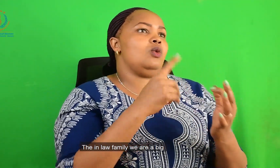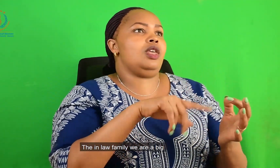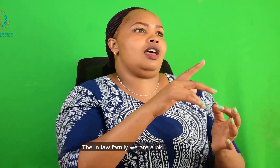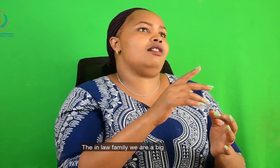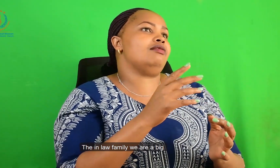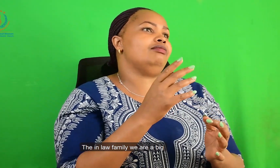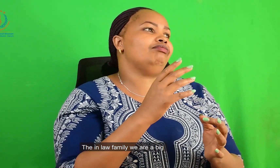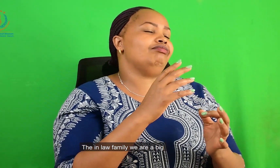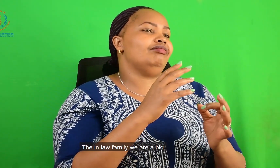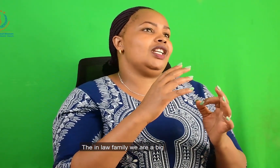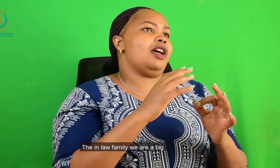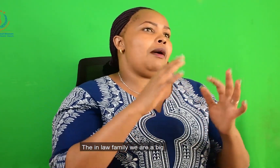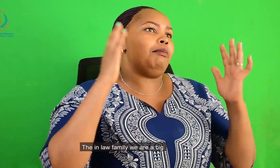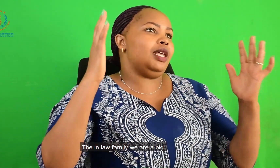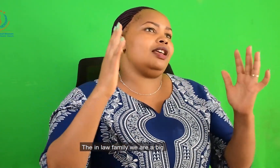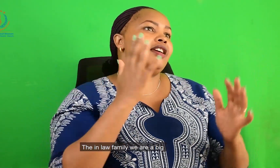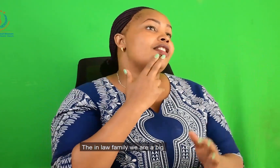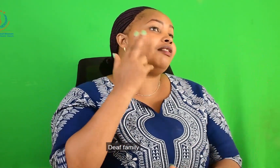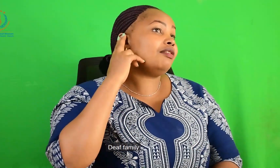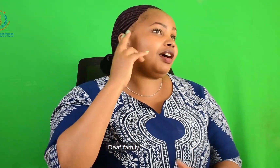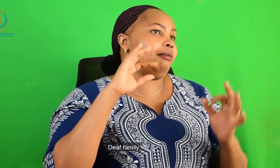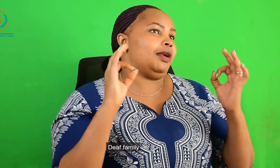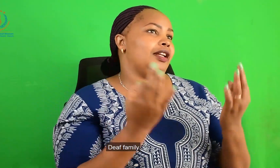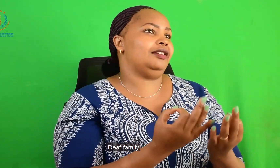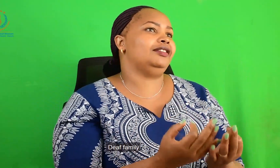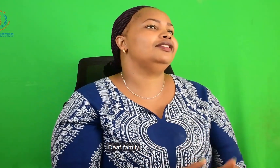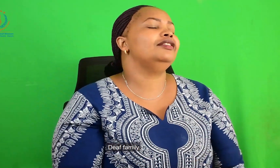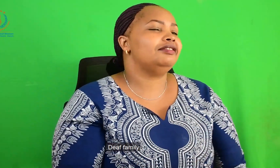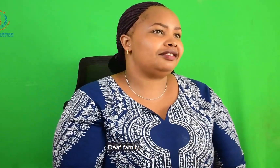are a big deaf family.